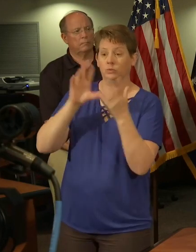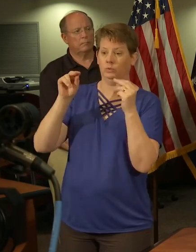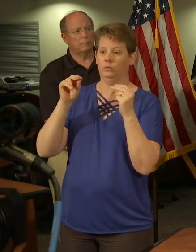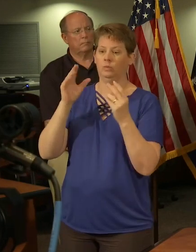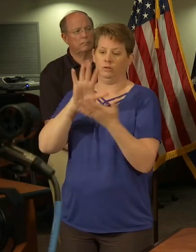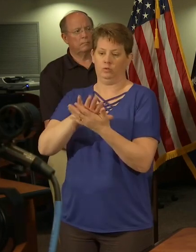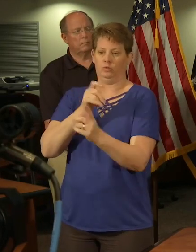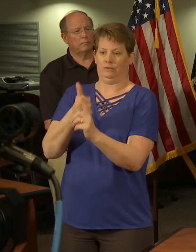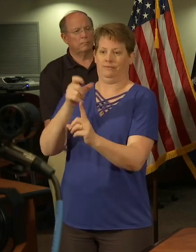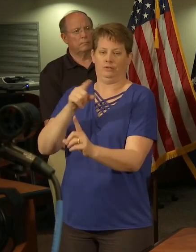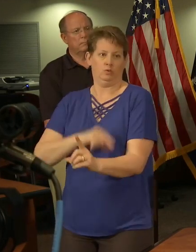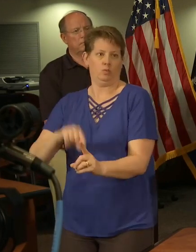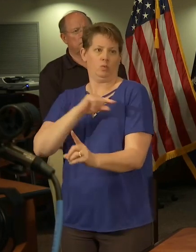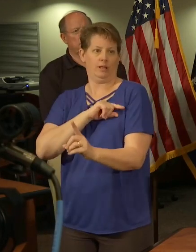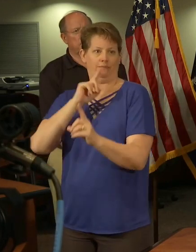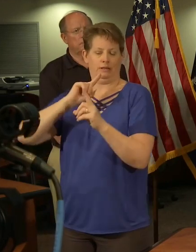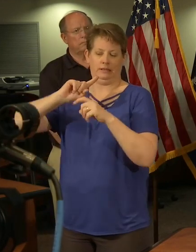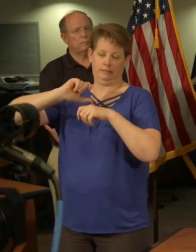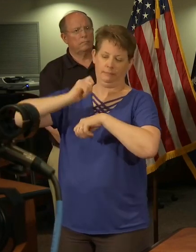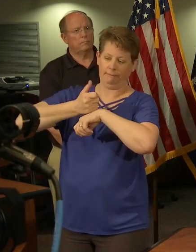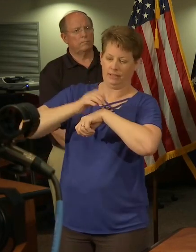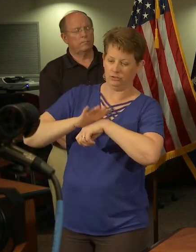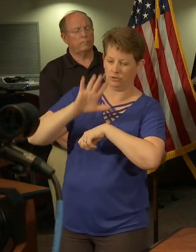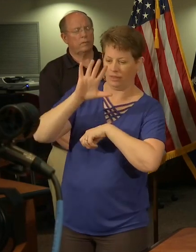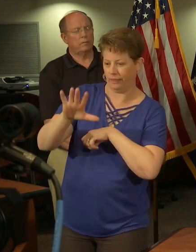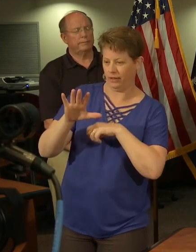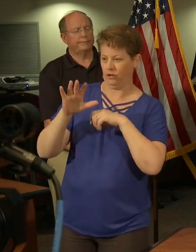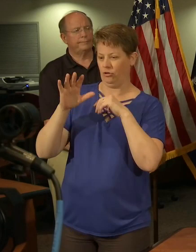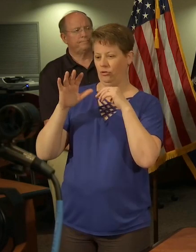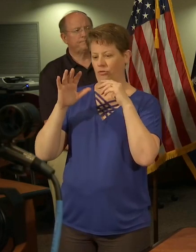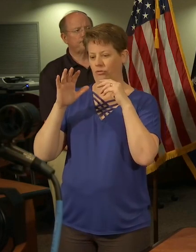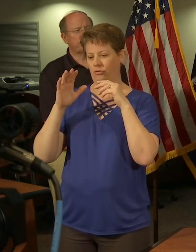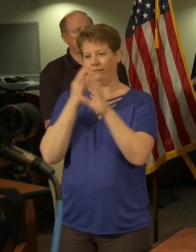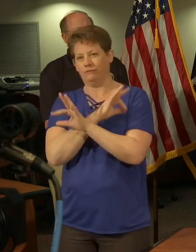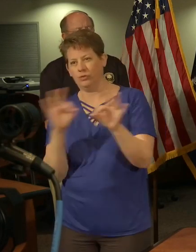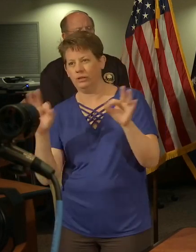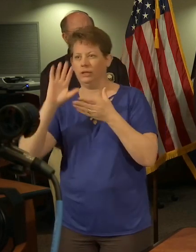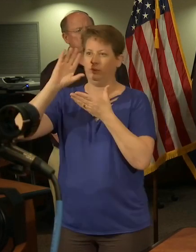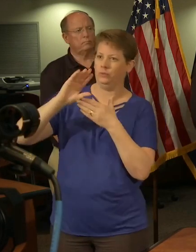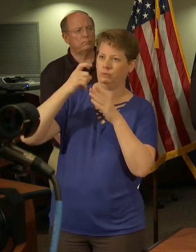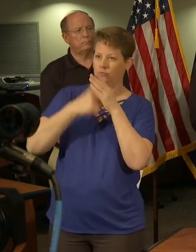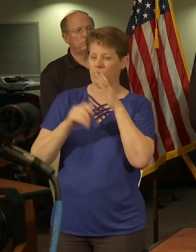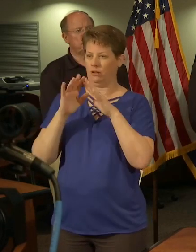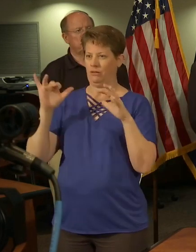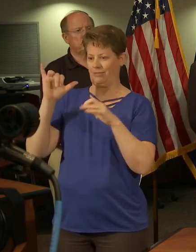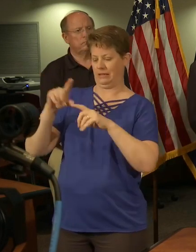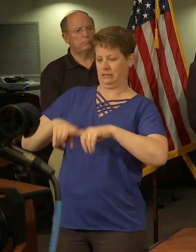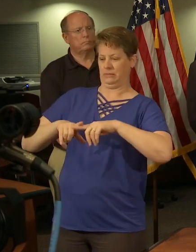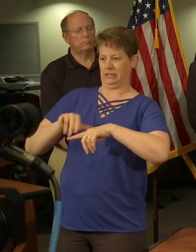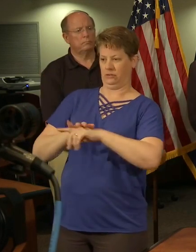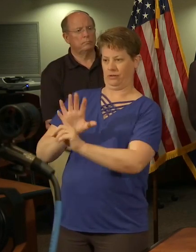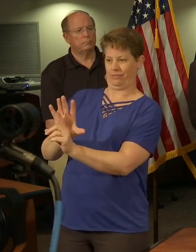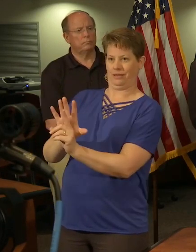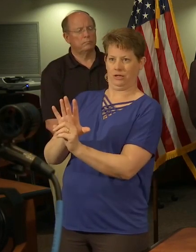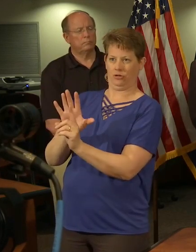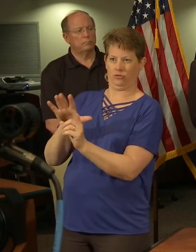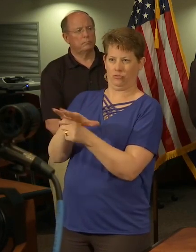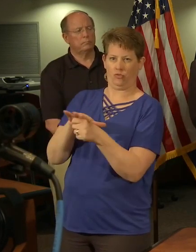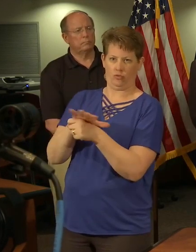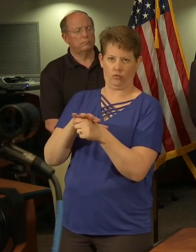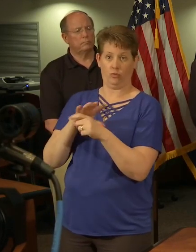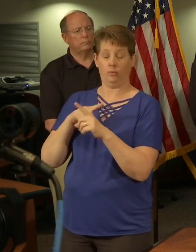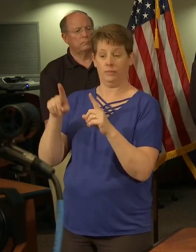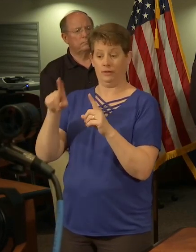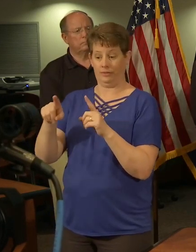to qualify based on their poverty level, free and reduced lunch level, census data. But